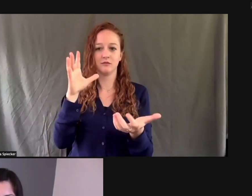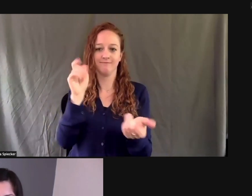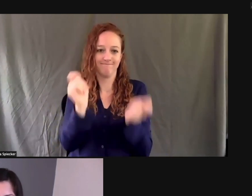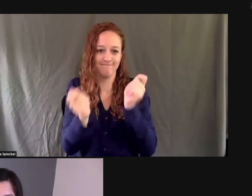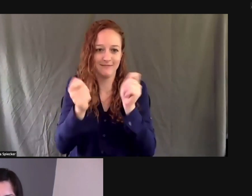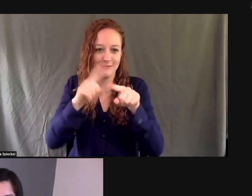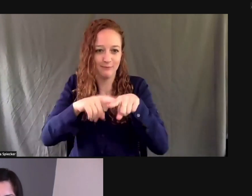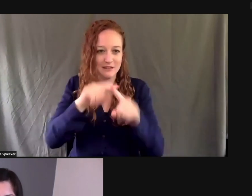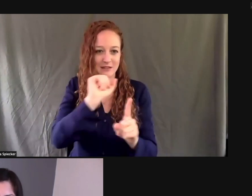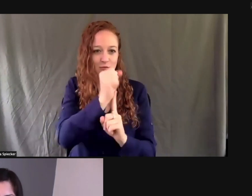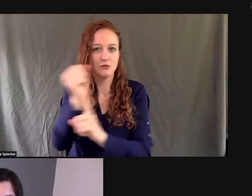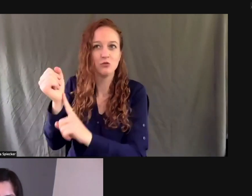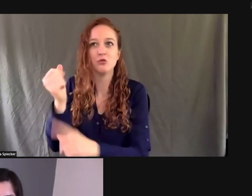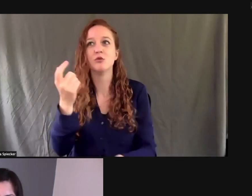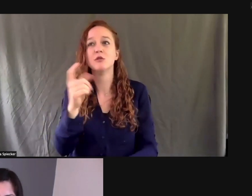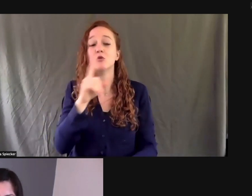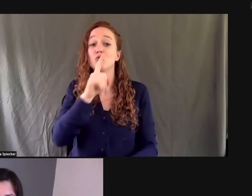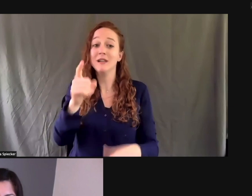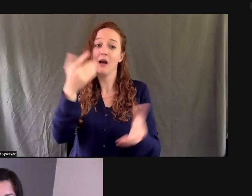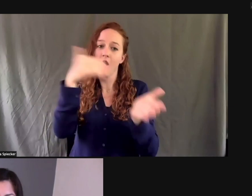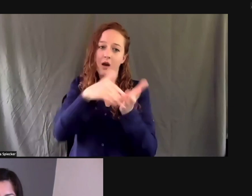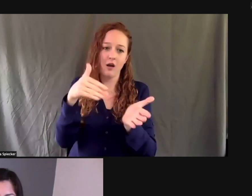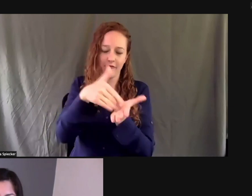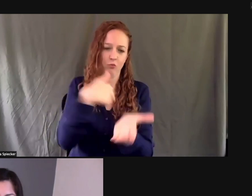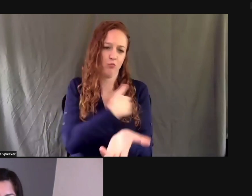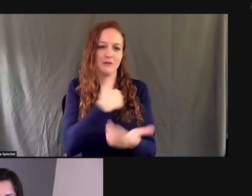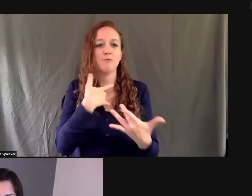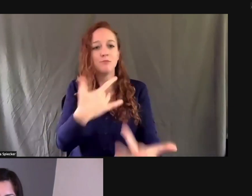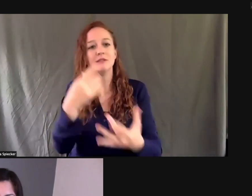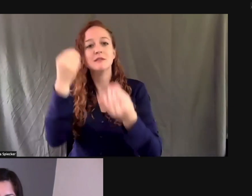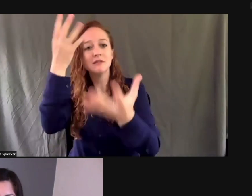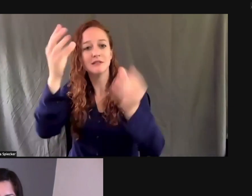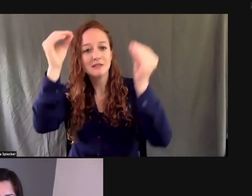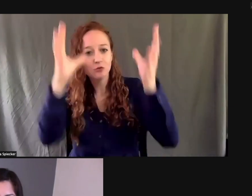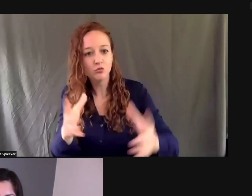tough. And I barely passed math.